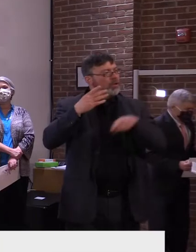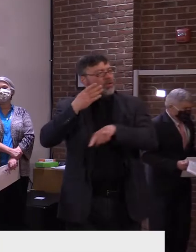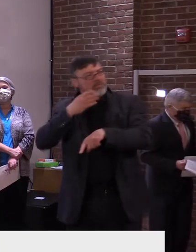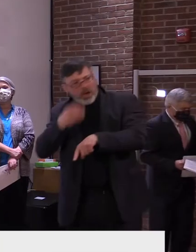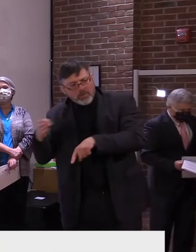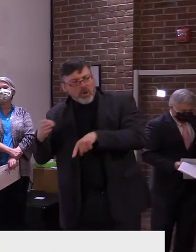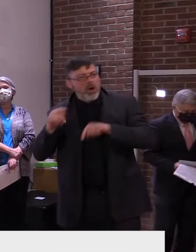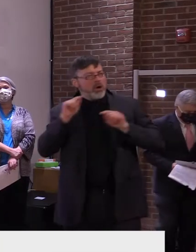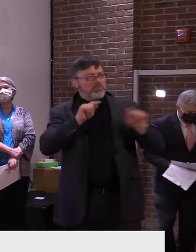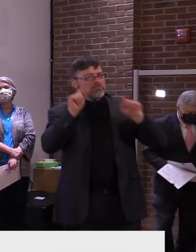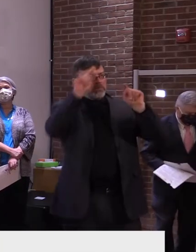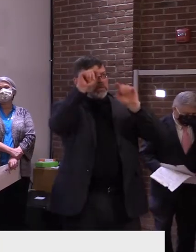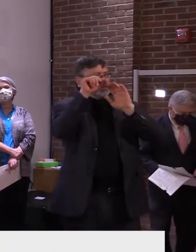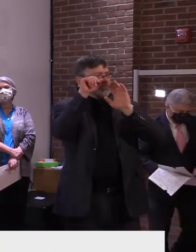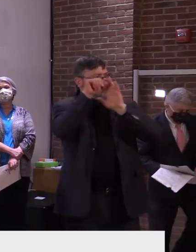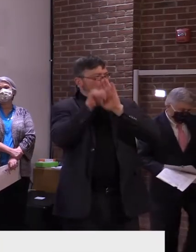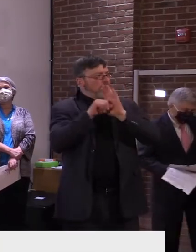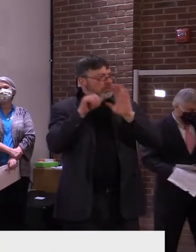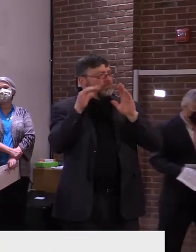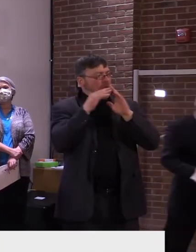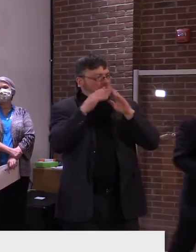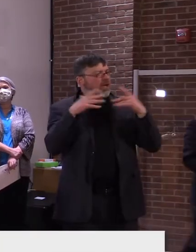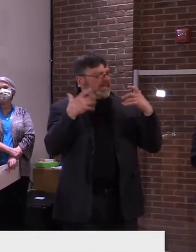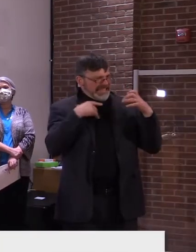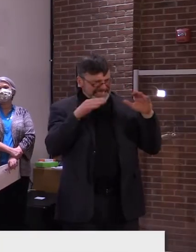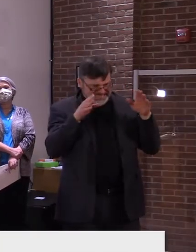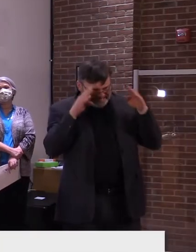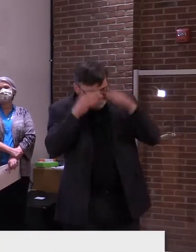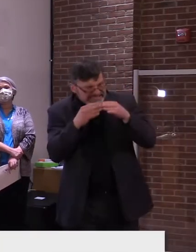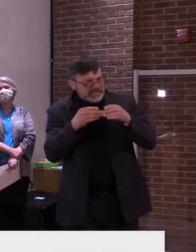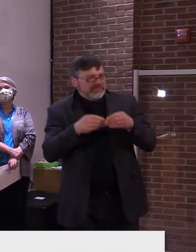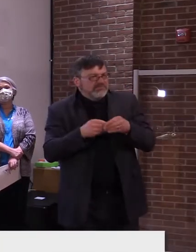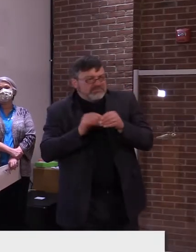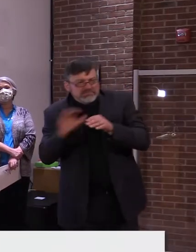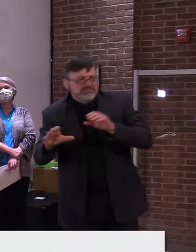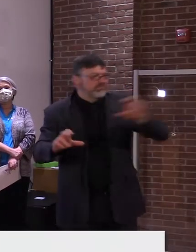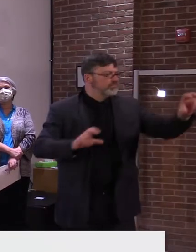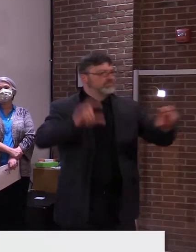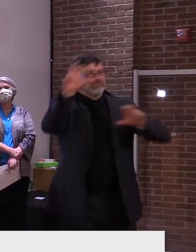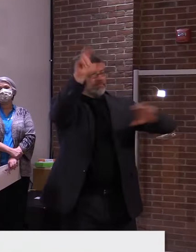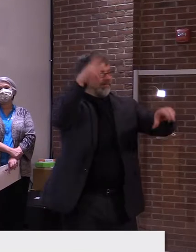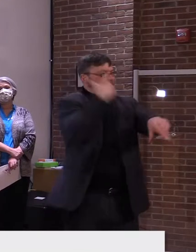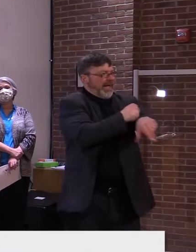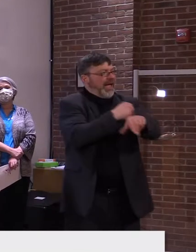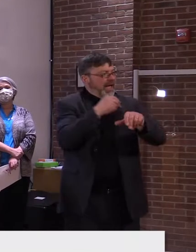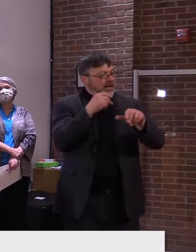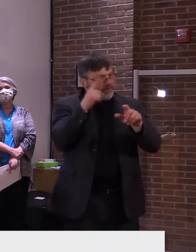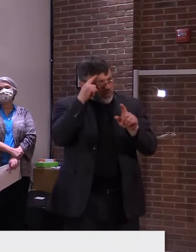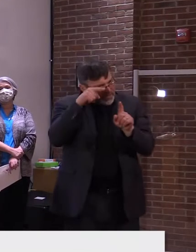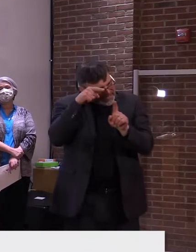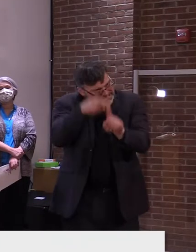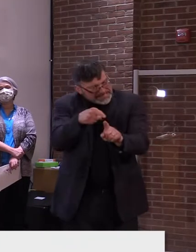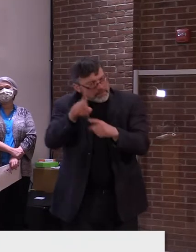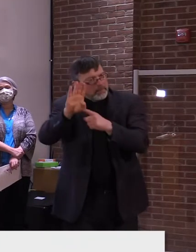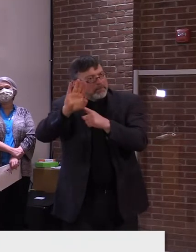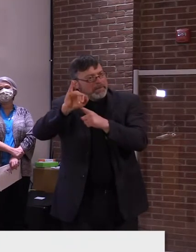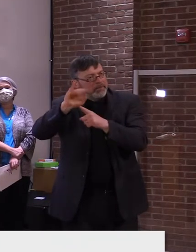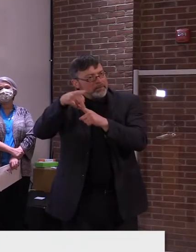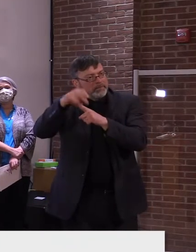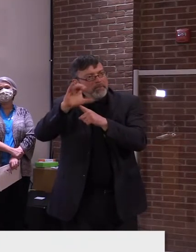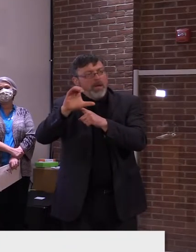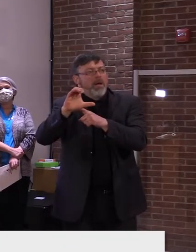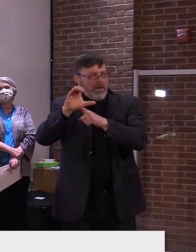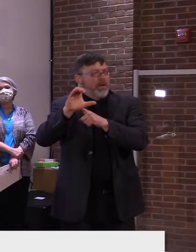prioritize the equitable vaccination of BIPOC Vermonters. We've now organized the first of these specific